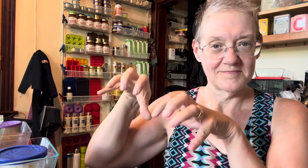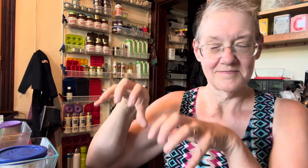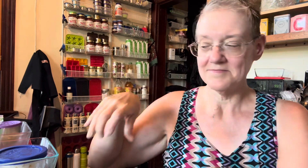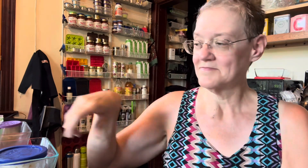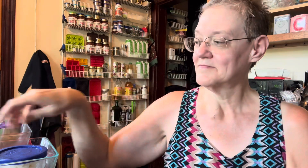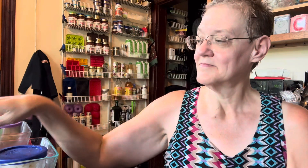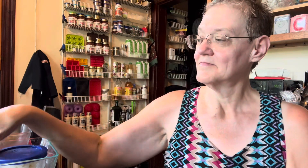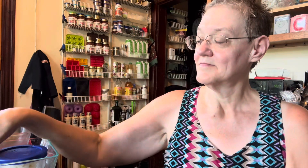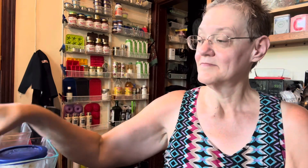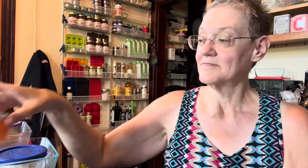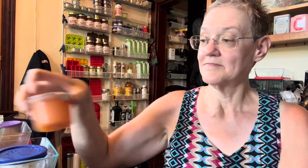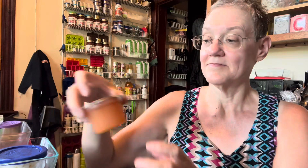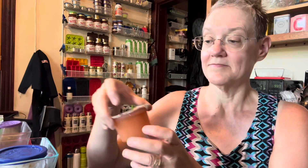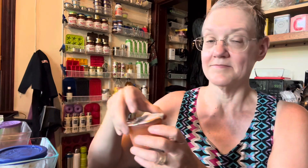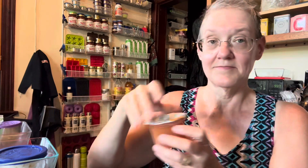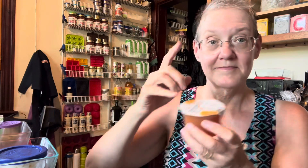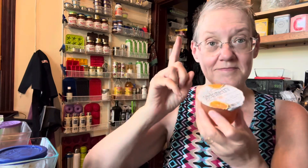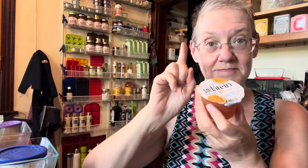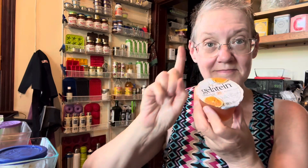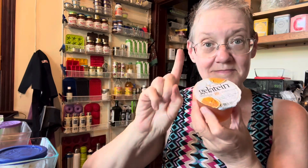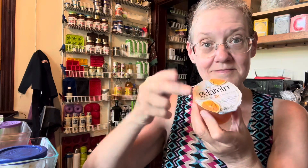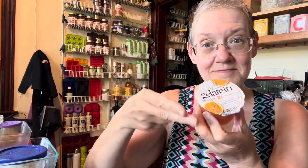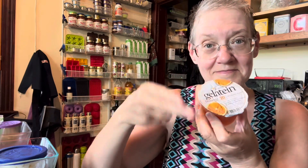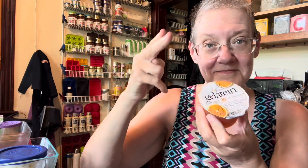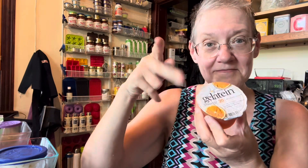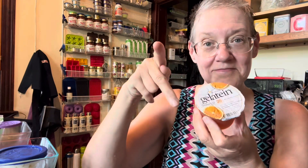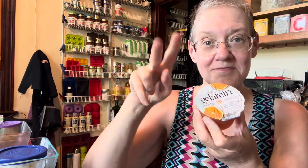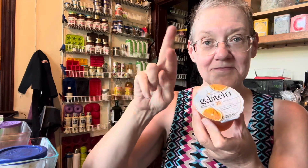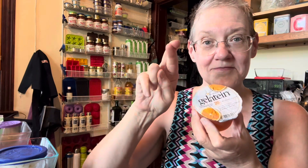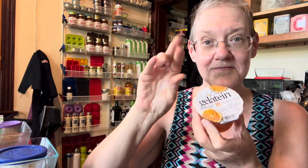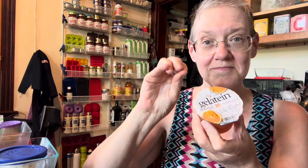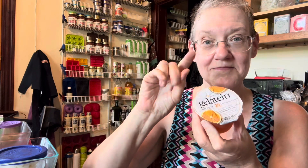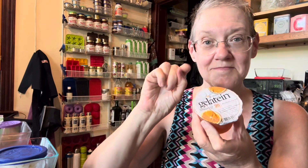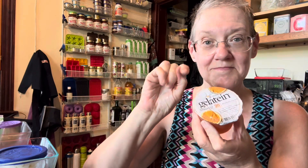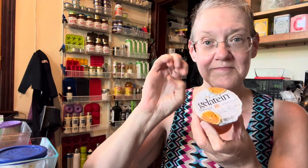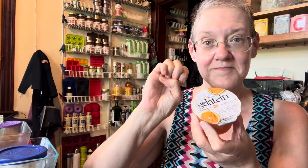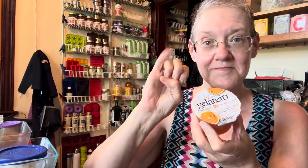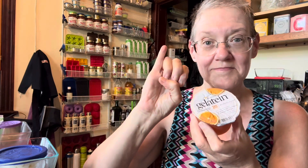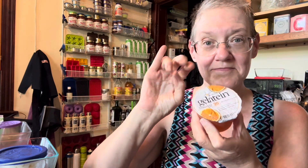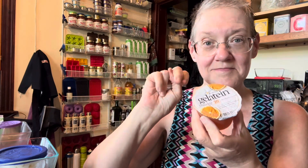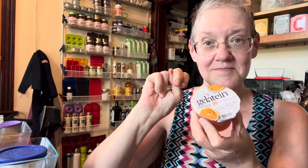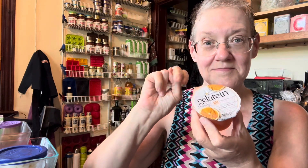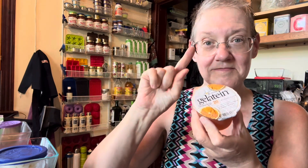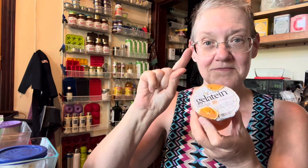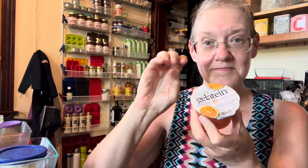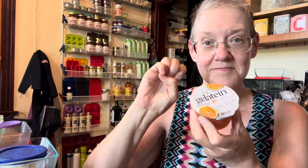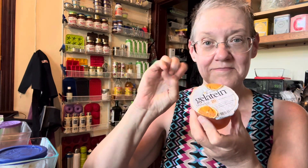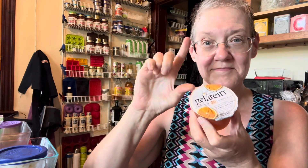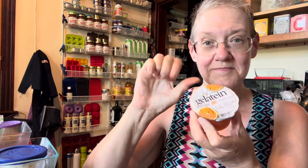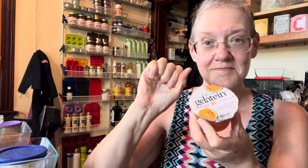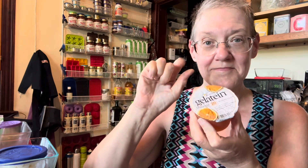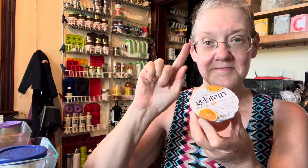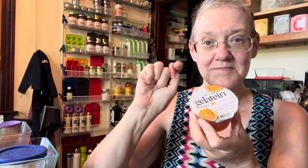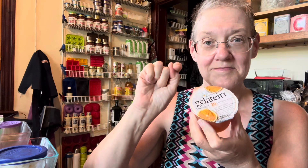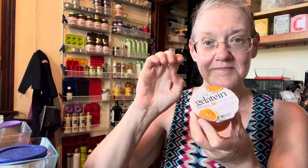in containers and freeze it. He'll have that along with 1 high-protein gelatin